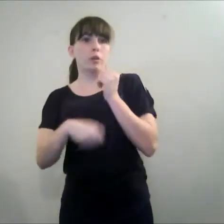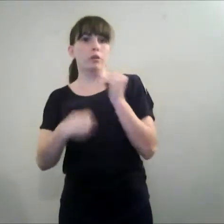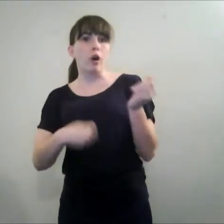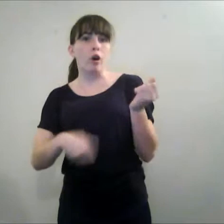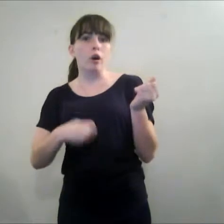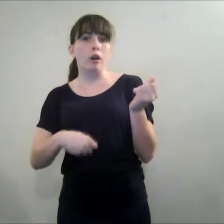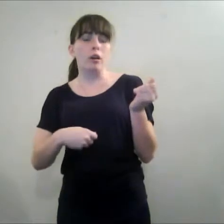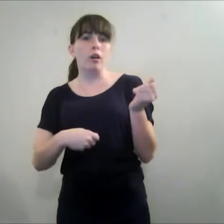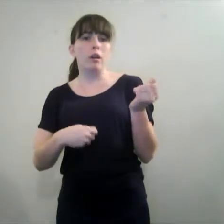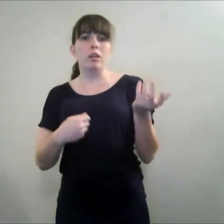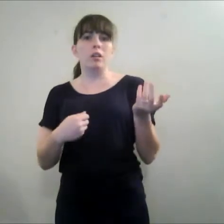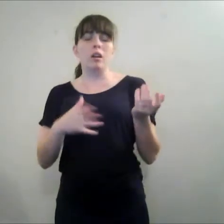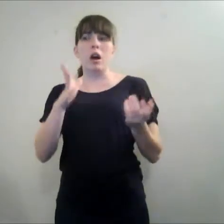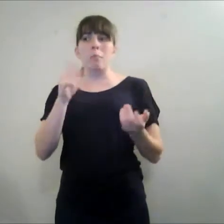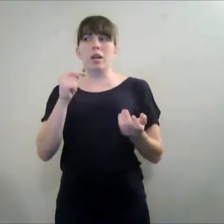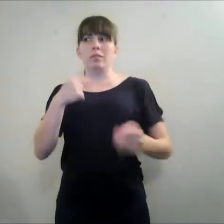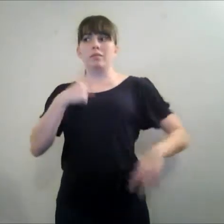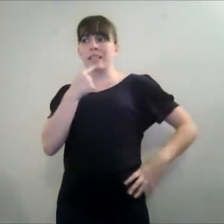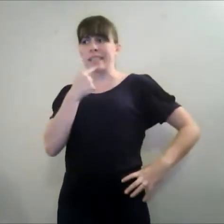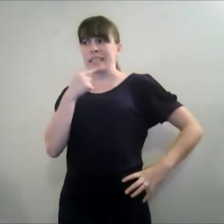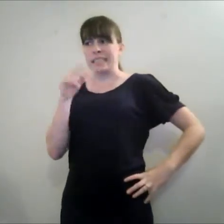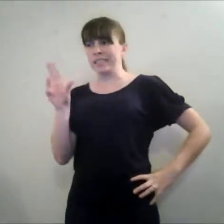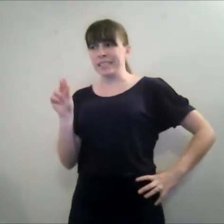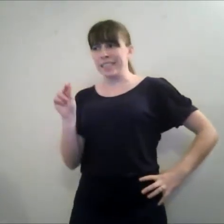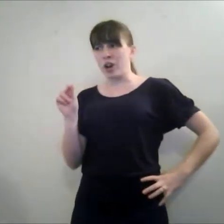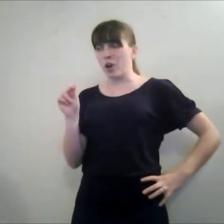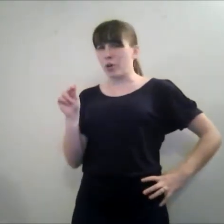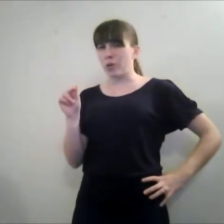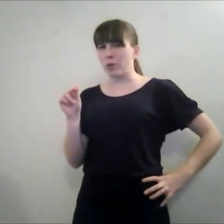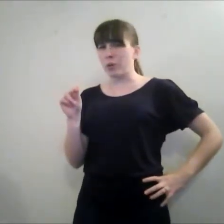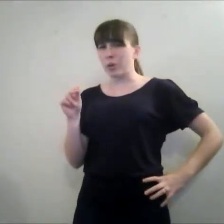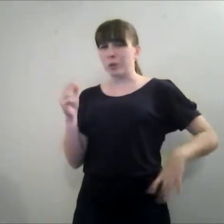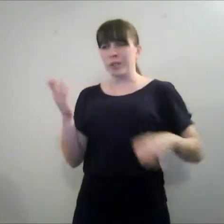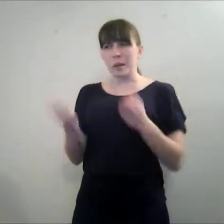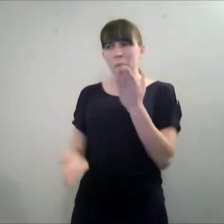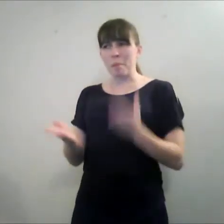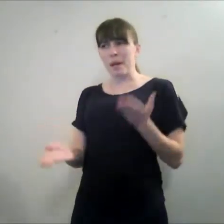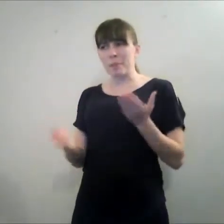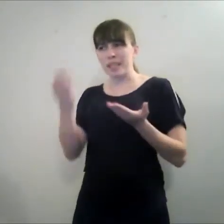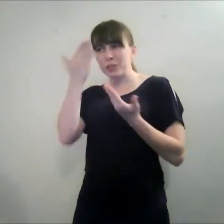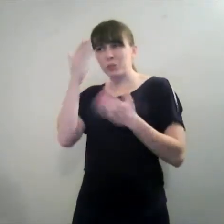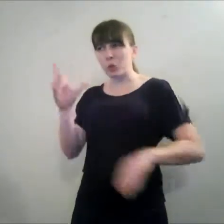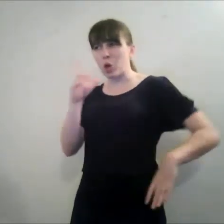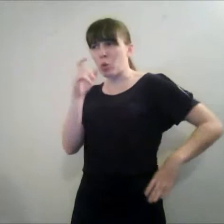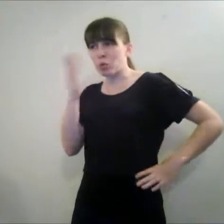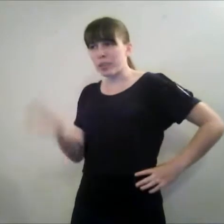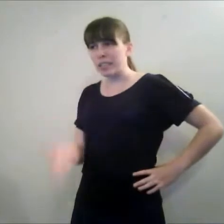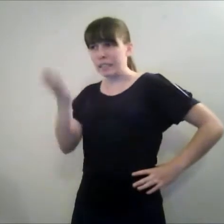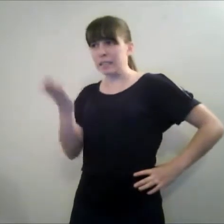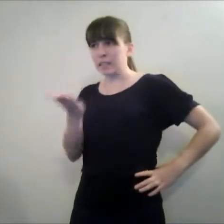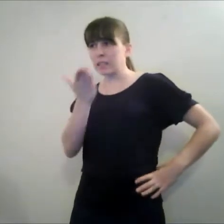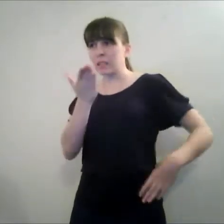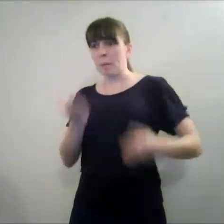all be your friends. And some of the people that are in the chat room might be, perverts and teachers and vicars. I mean, they